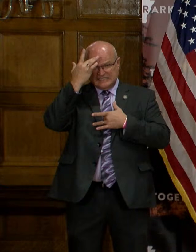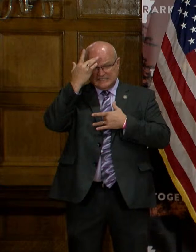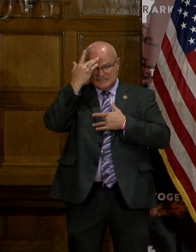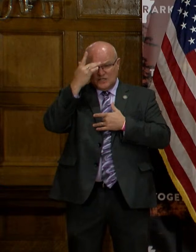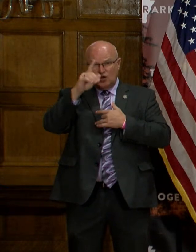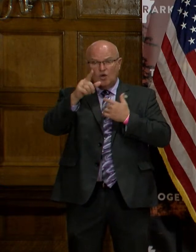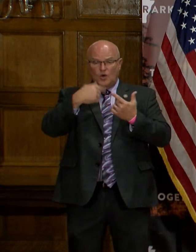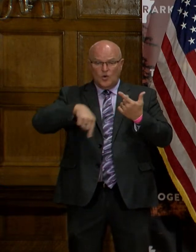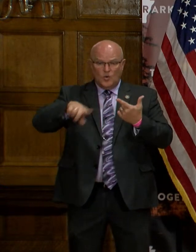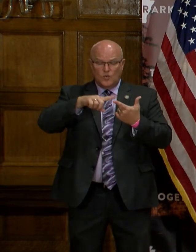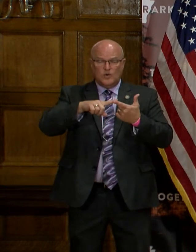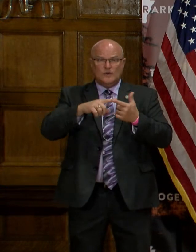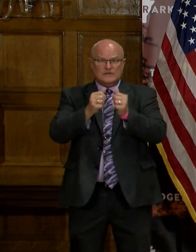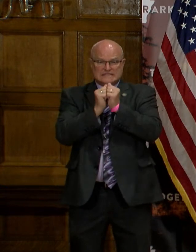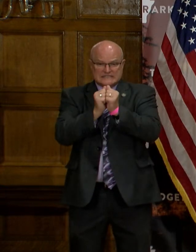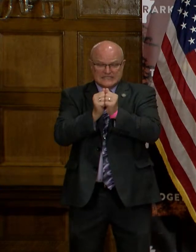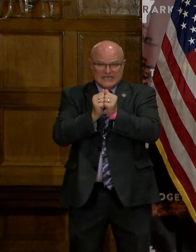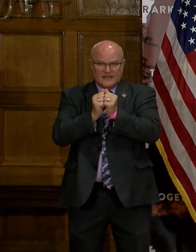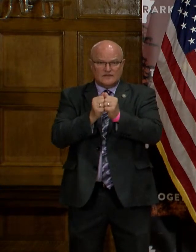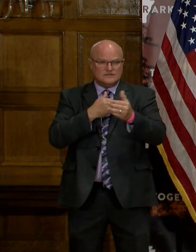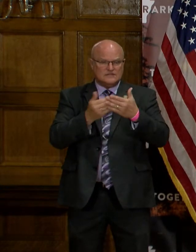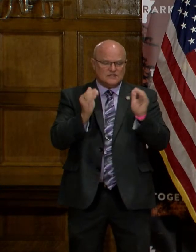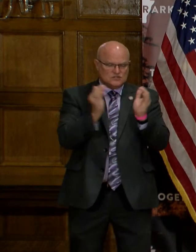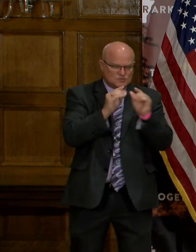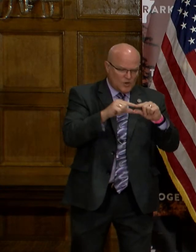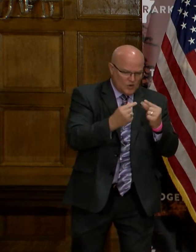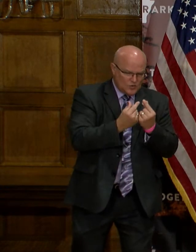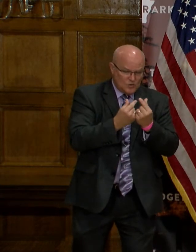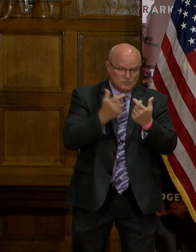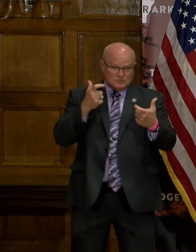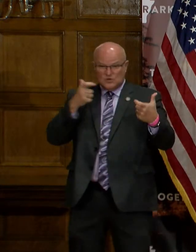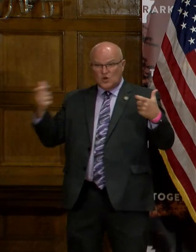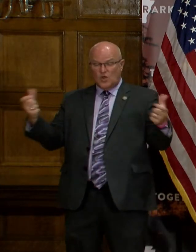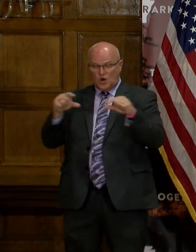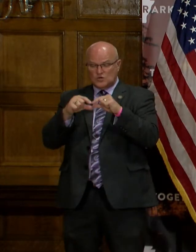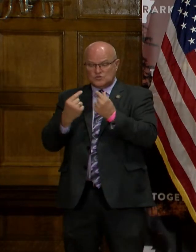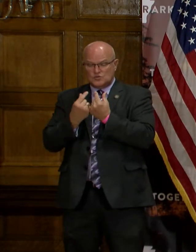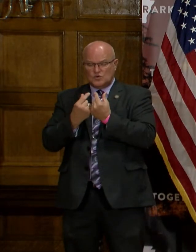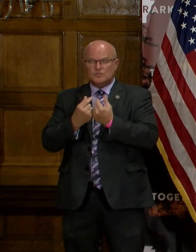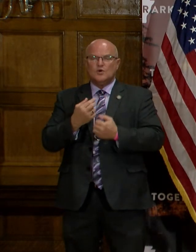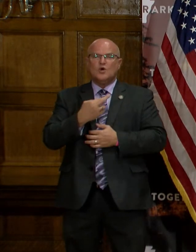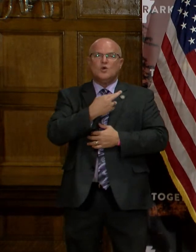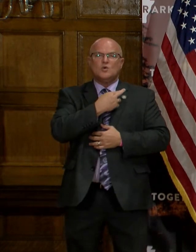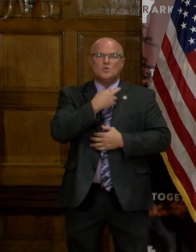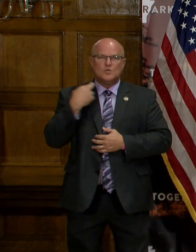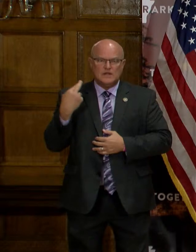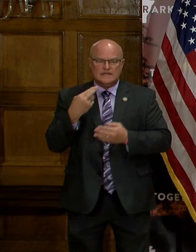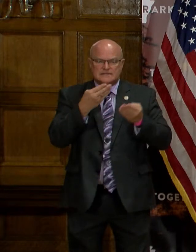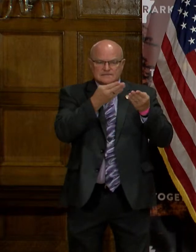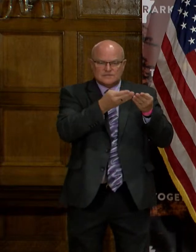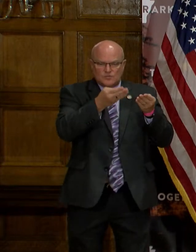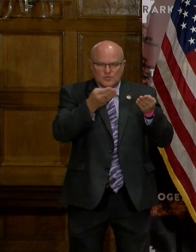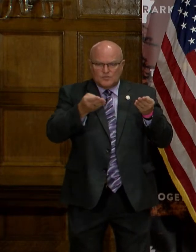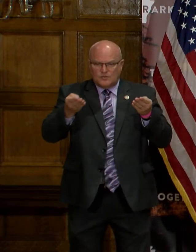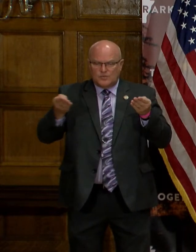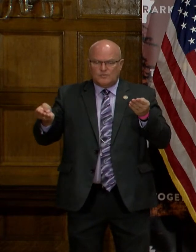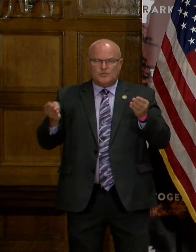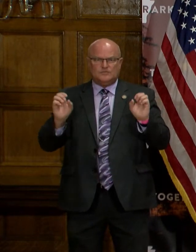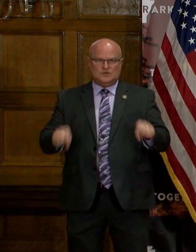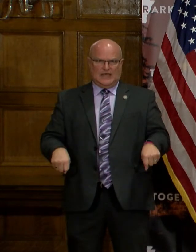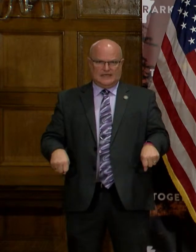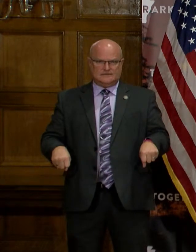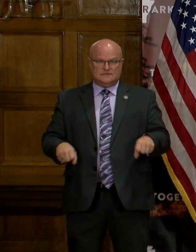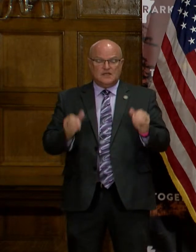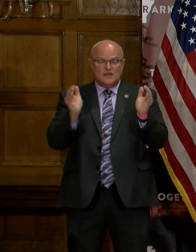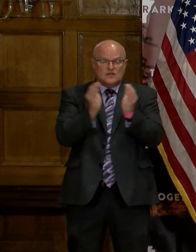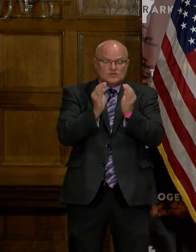get together, whether that be in a small group or a large group, there is a risk of transmission of COVID disease. Certainly the